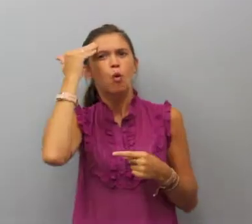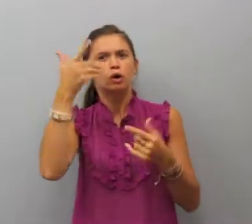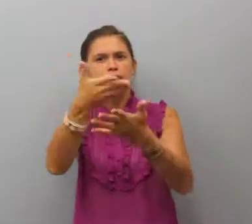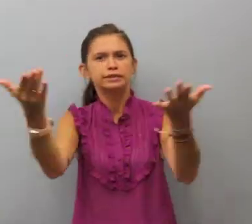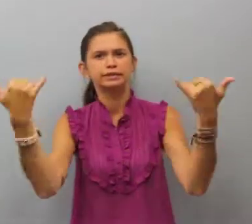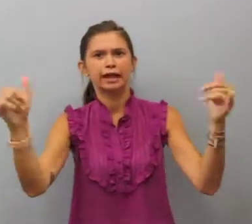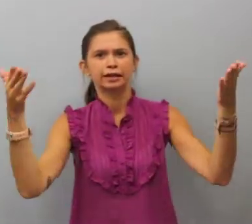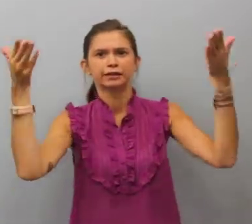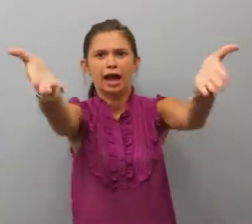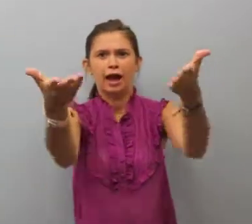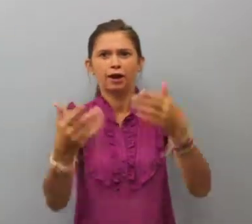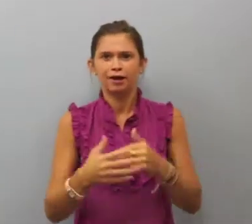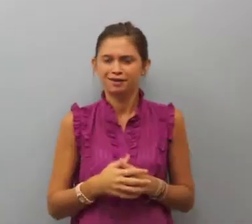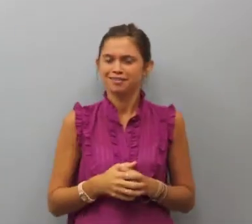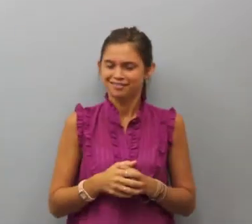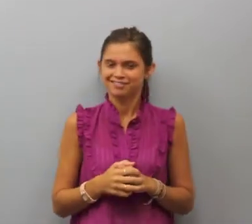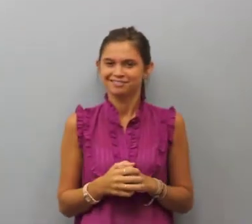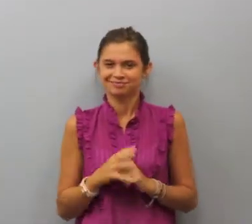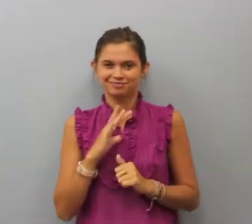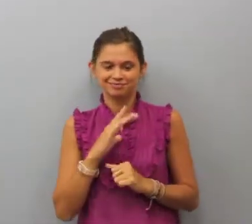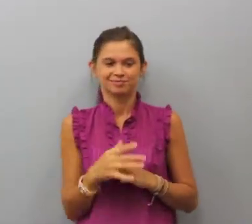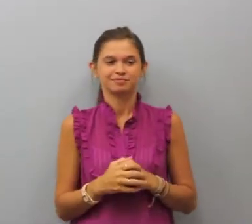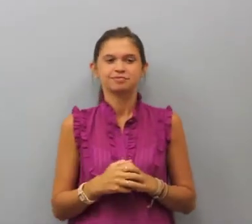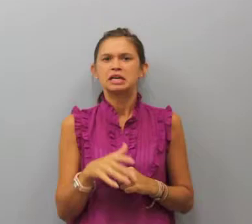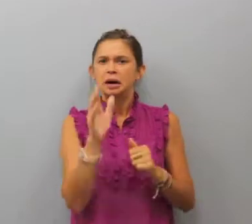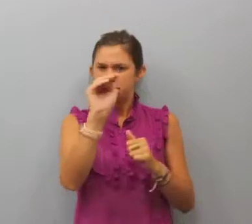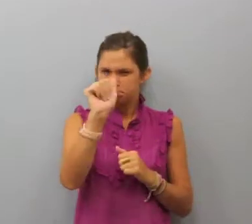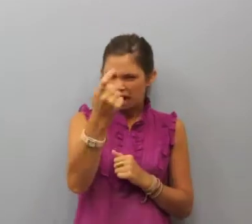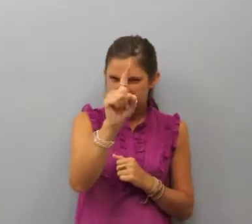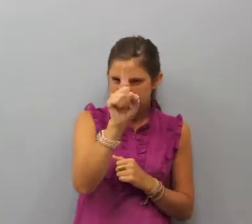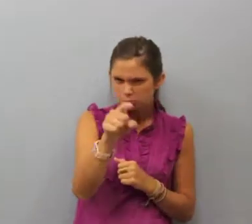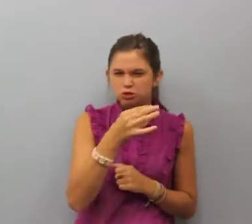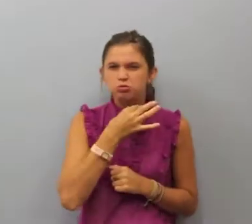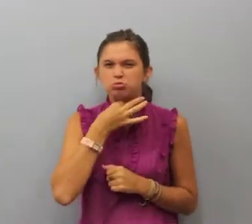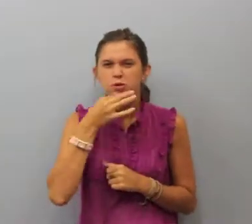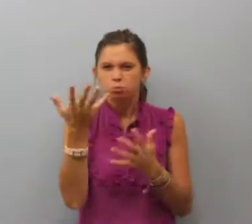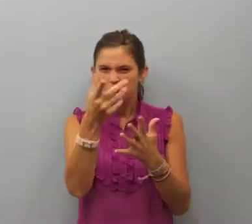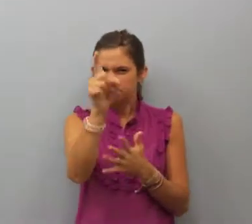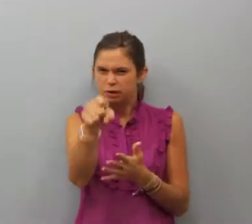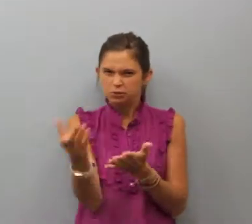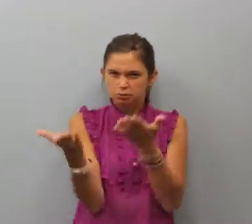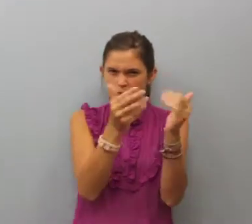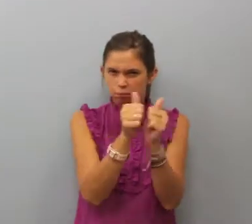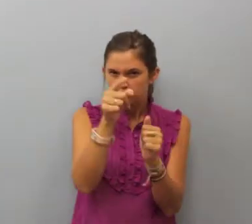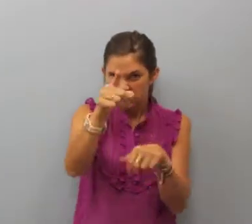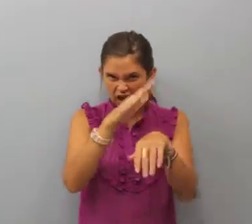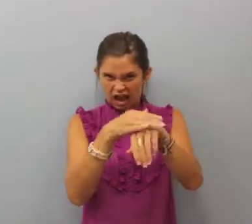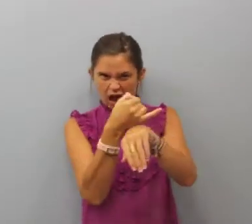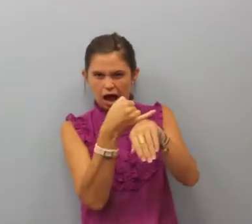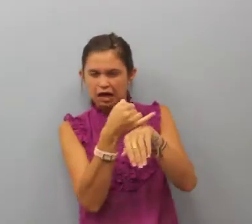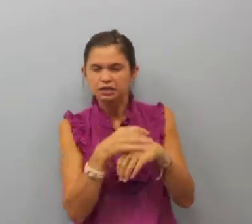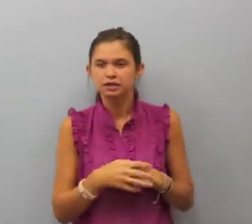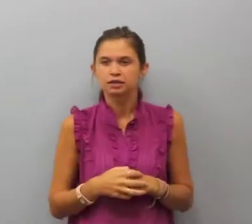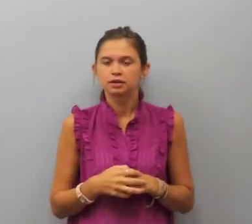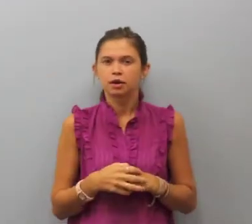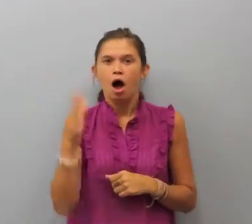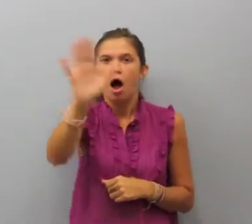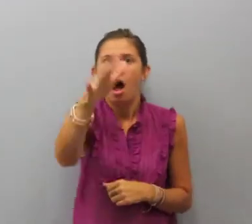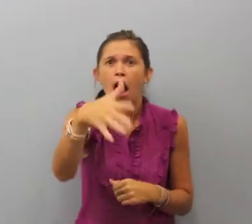still in touch with those guys, and so that's real nice. And I asked him if he were on an island